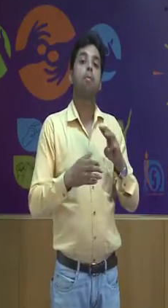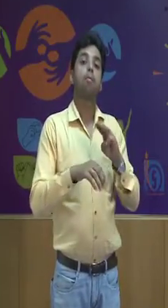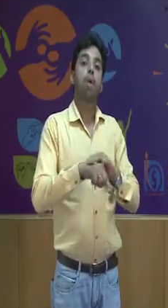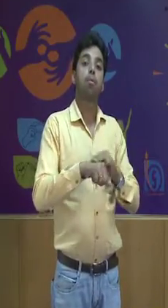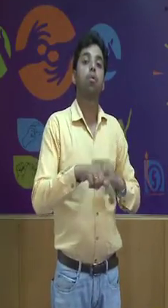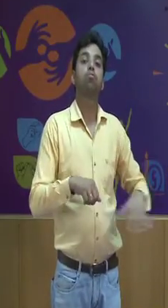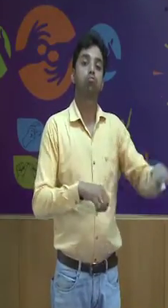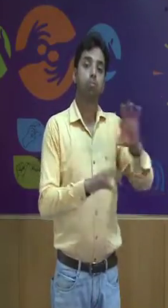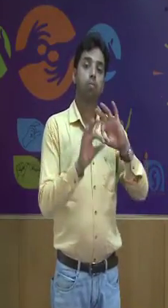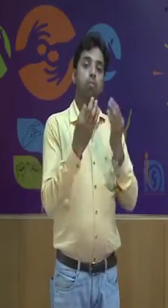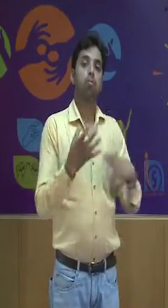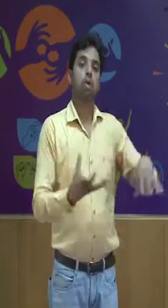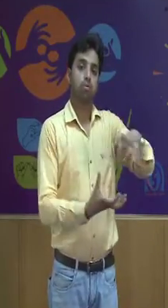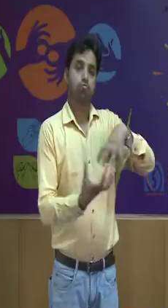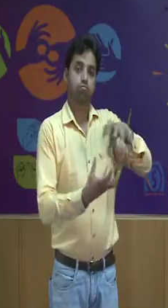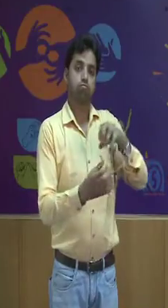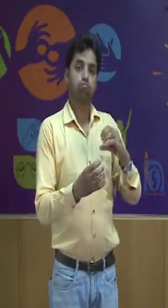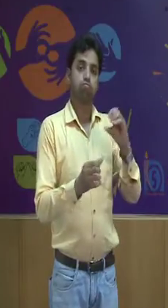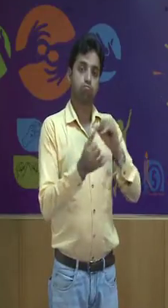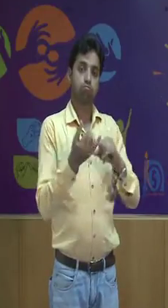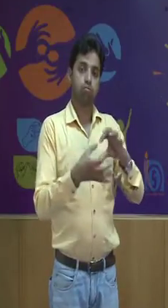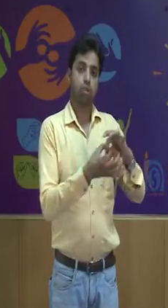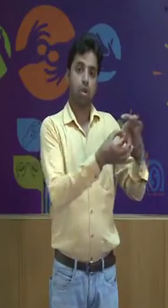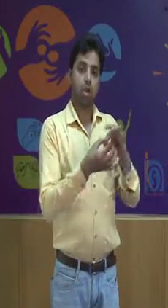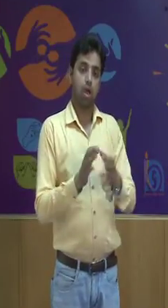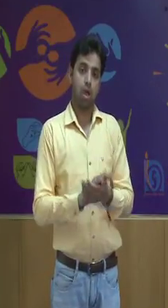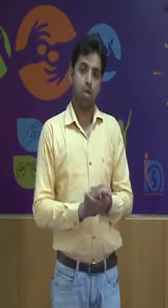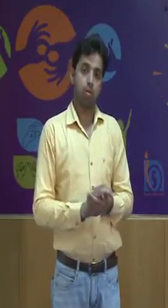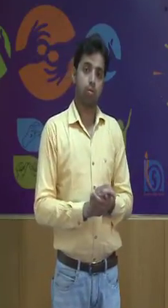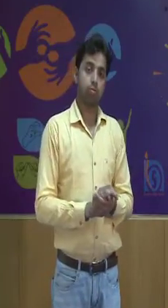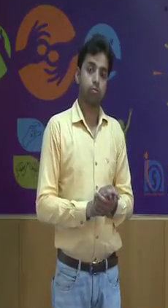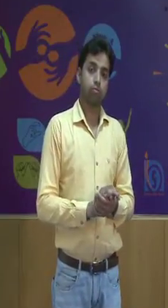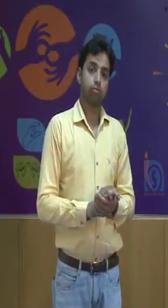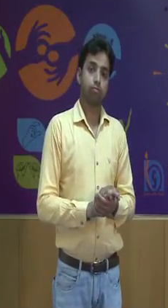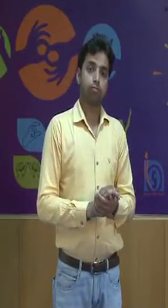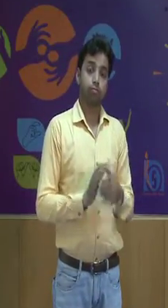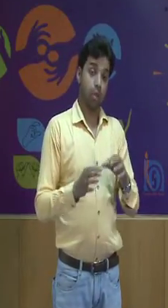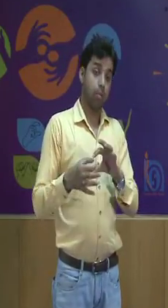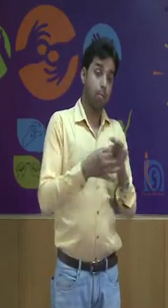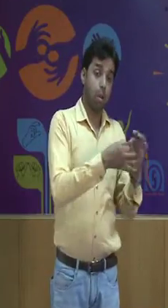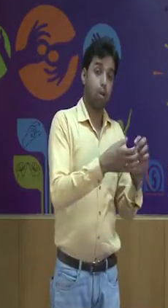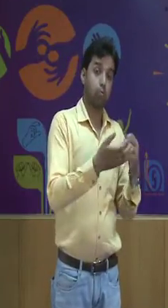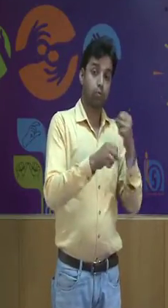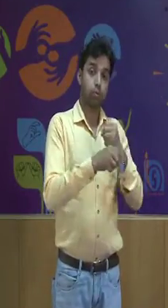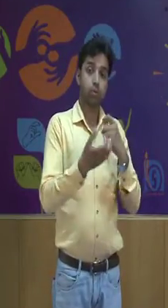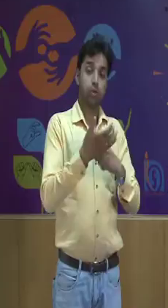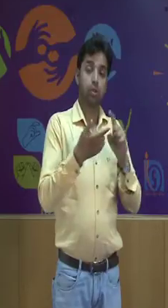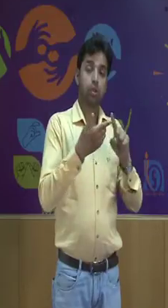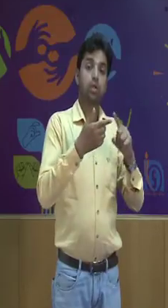that the members of these mixed castes claimed that they belonged to great